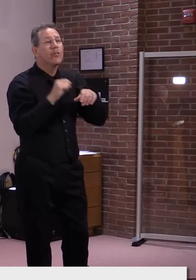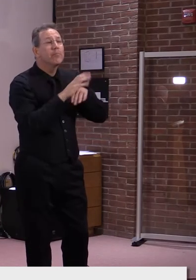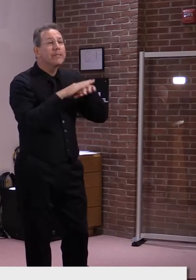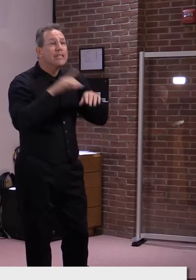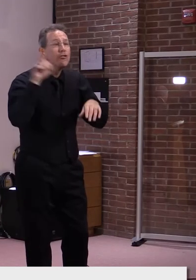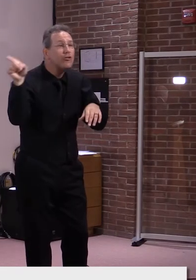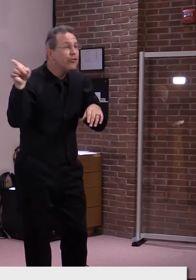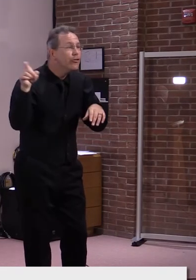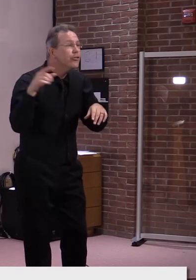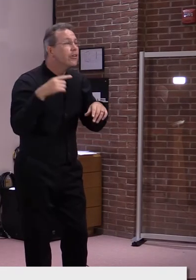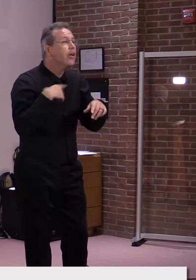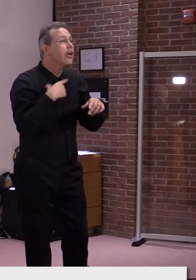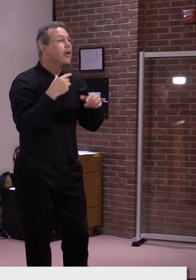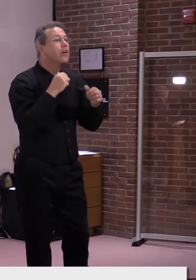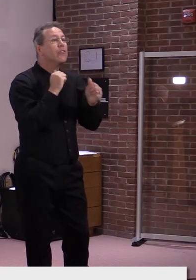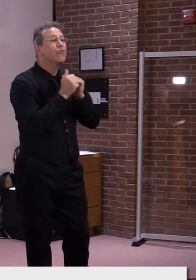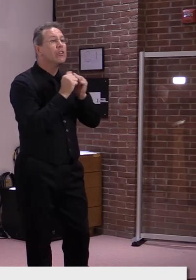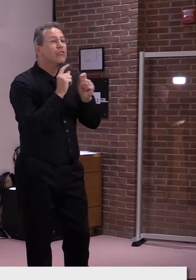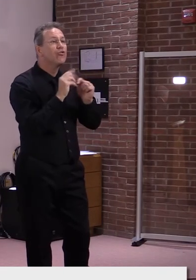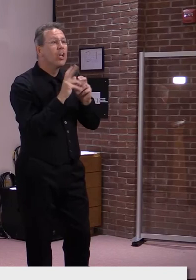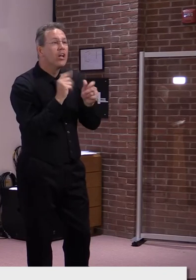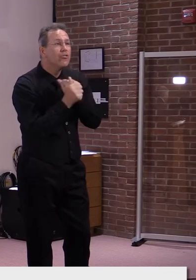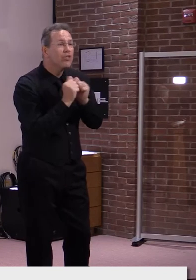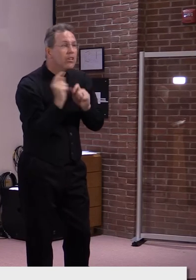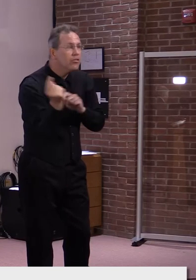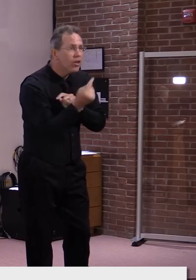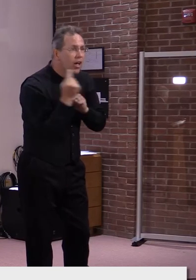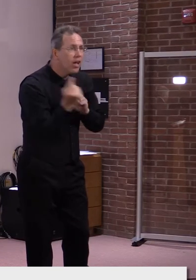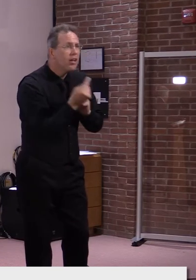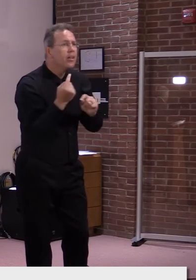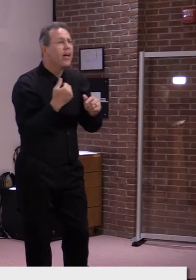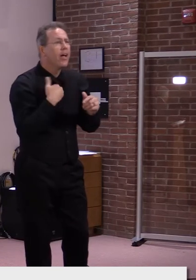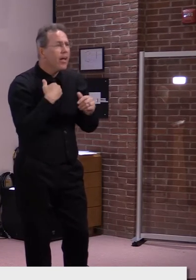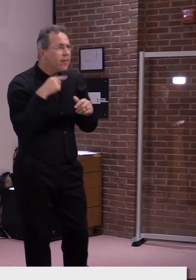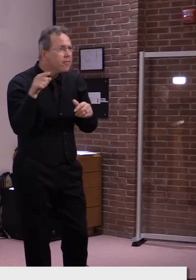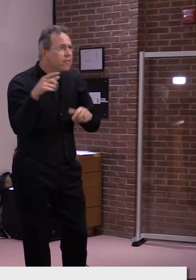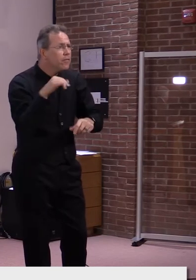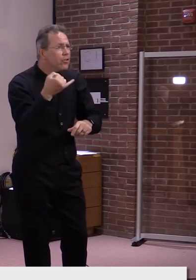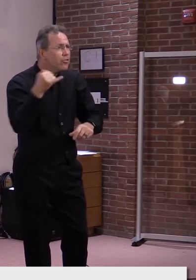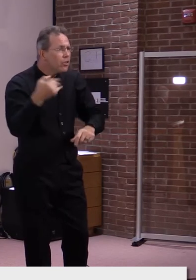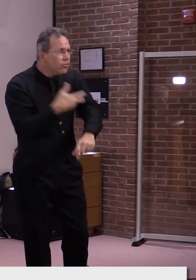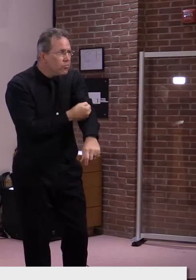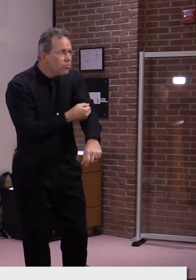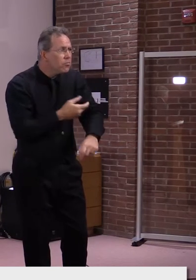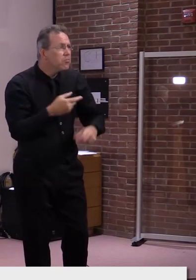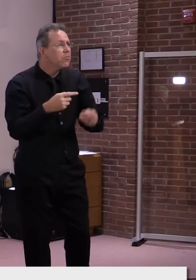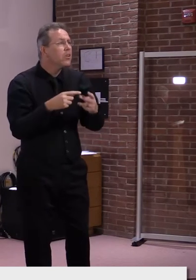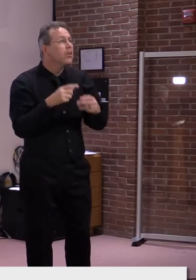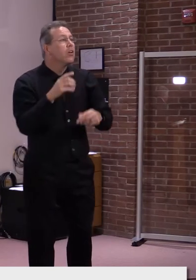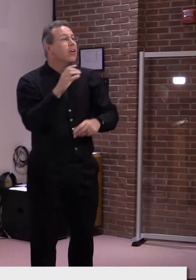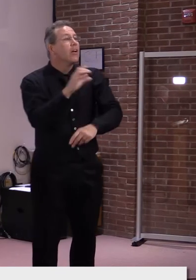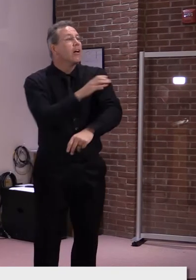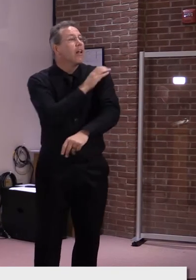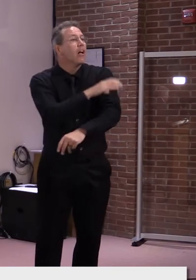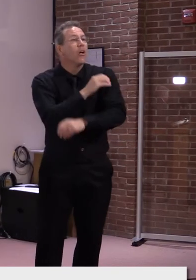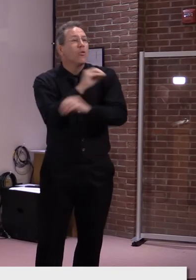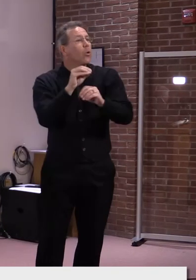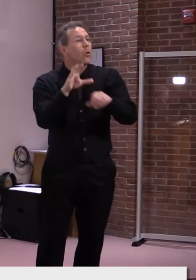the walk-in clinics that we've been doing, we've been using Johnson & Johnson, as well as some